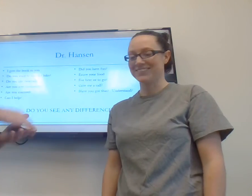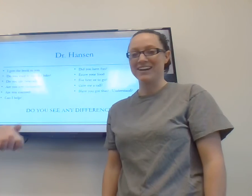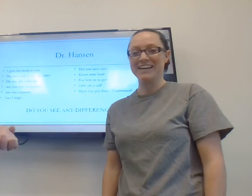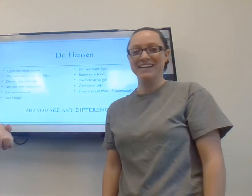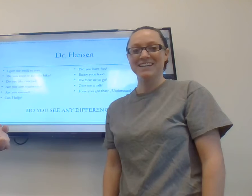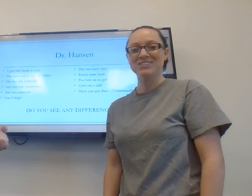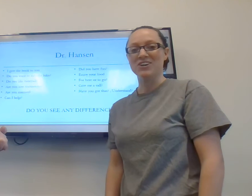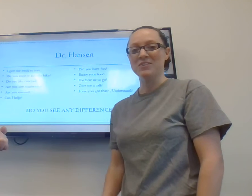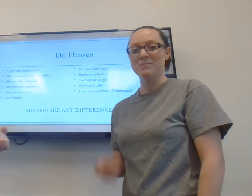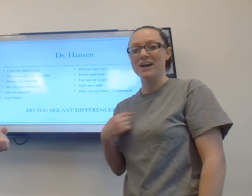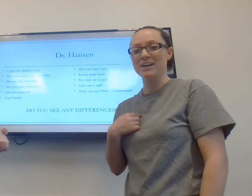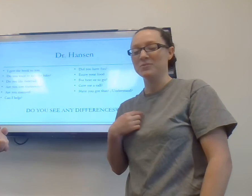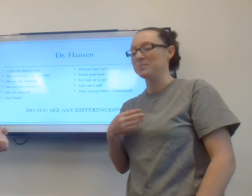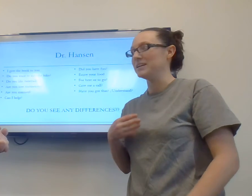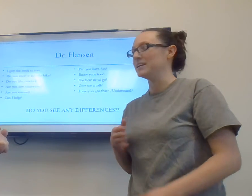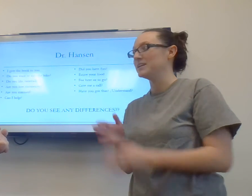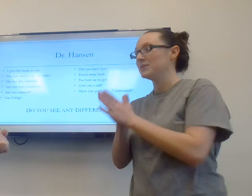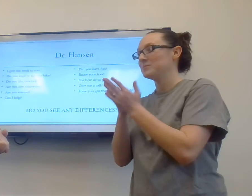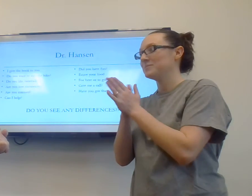Okay, so mine would be,